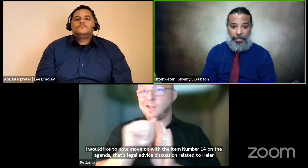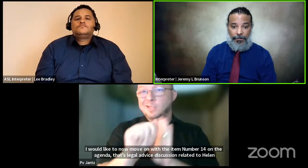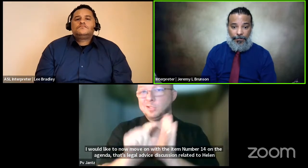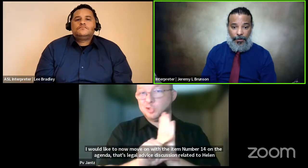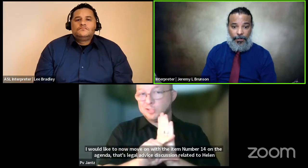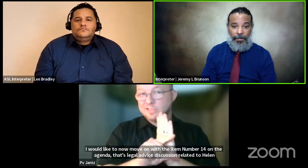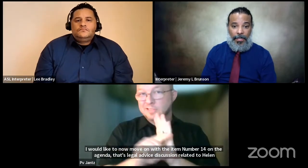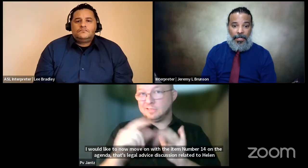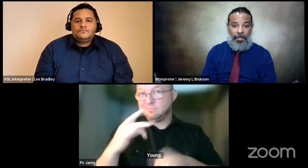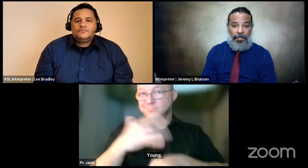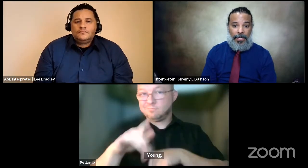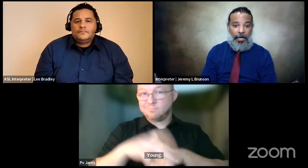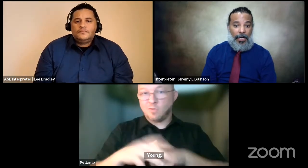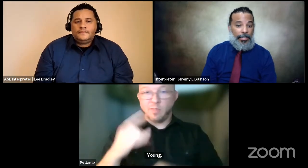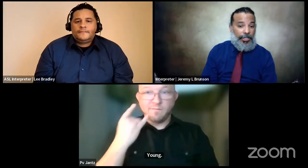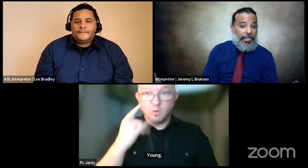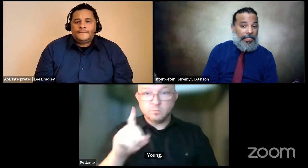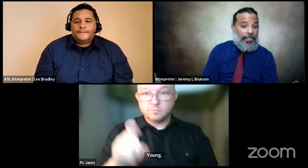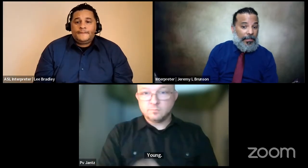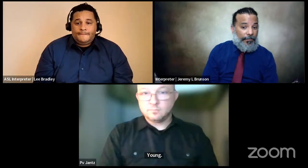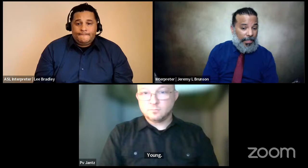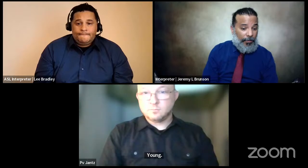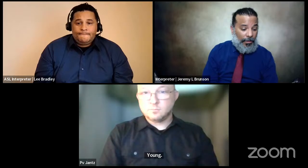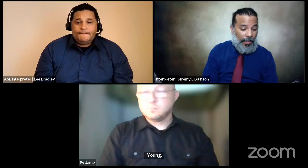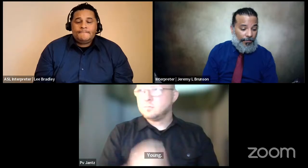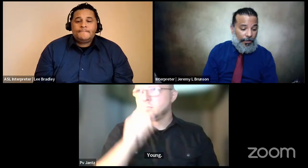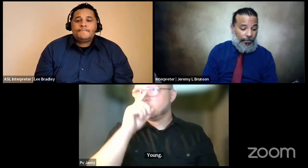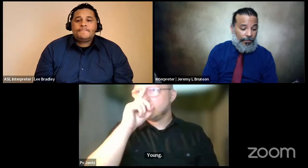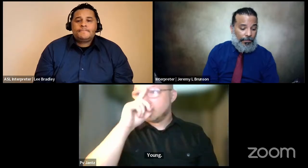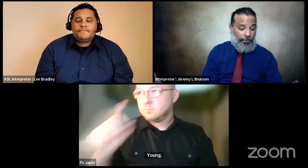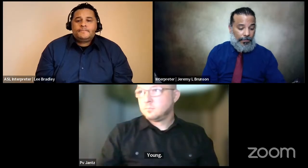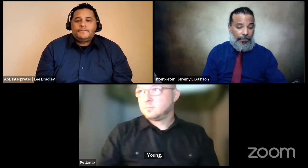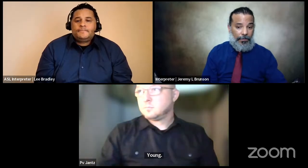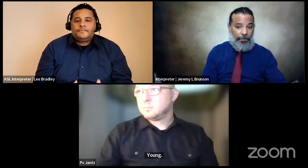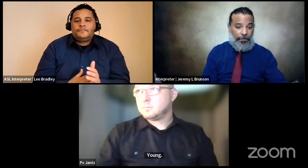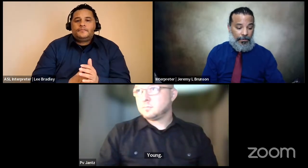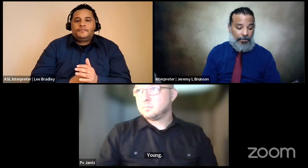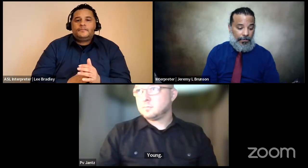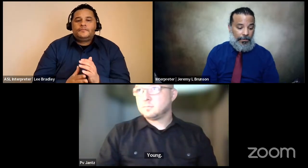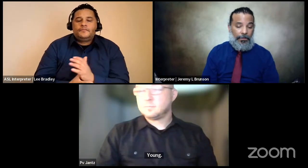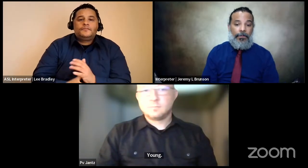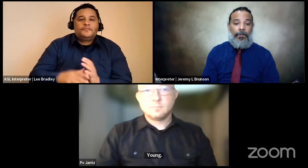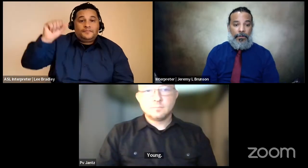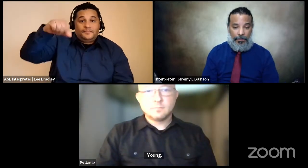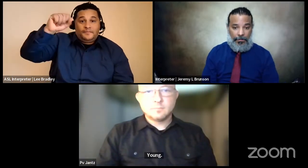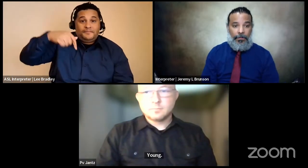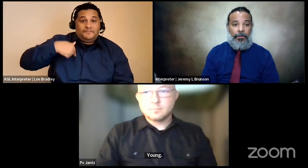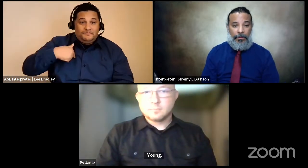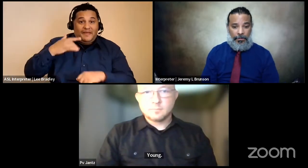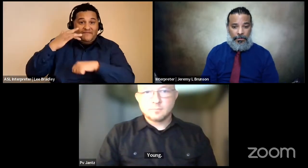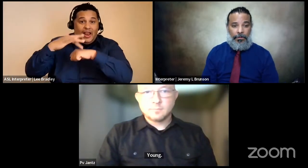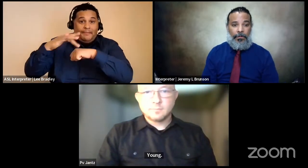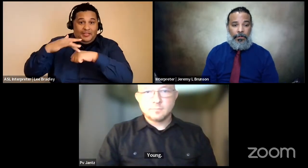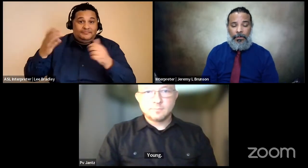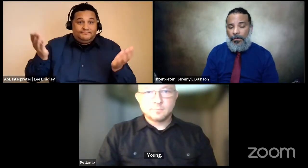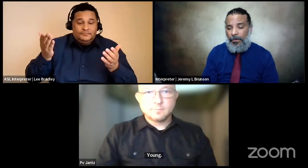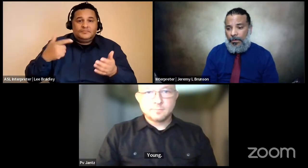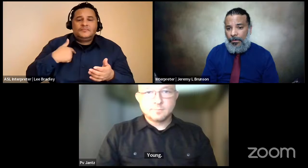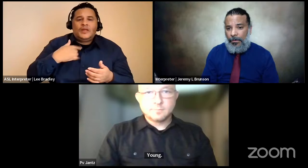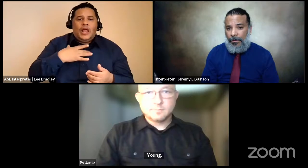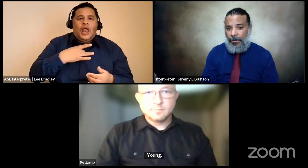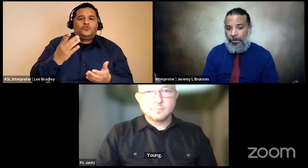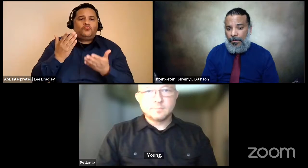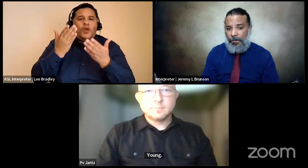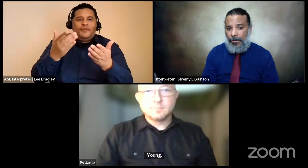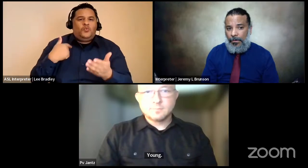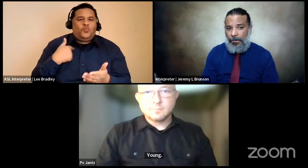I'd like to confirm that our AG is still available on the phone. Yes, I'm available, and I'd like to recommend